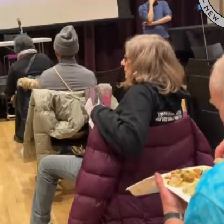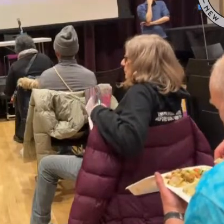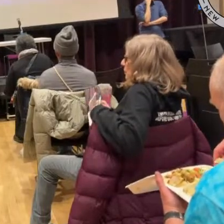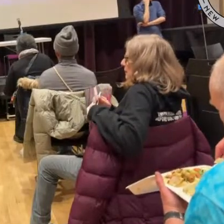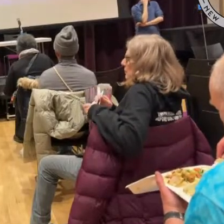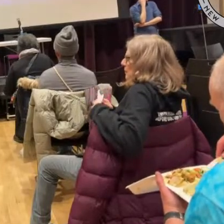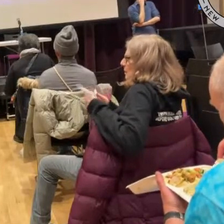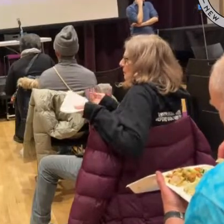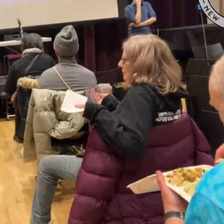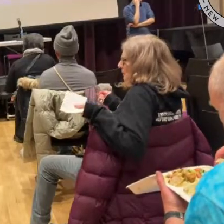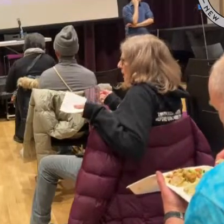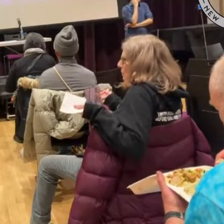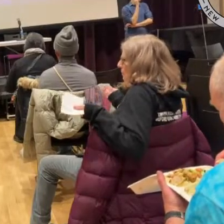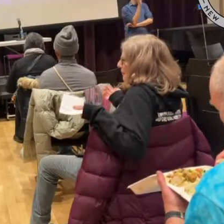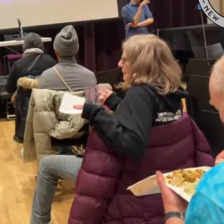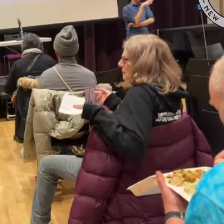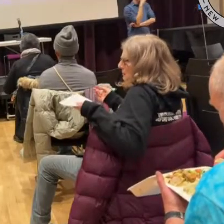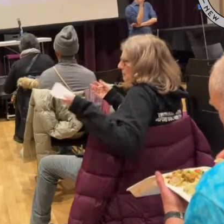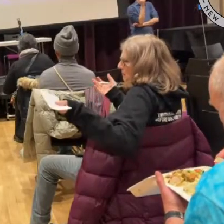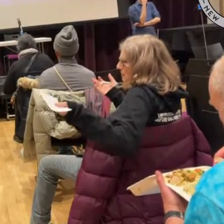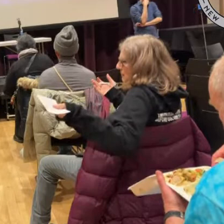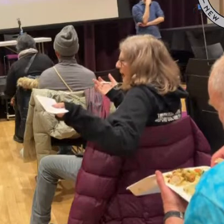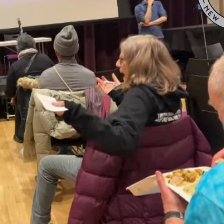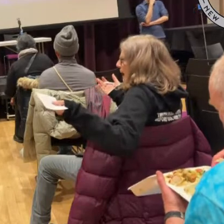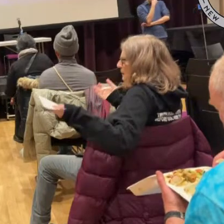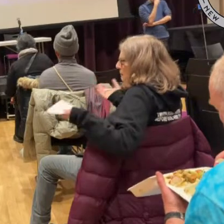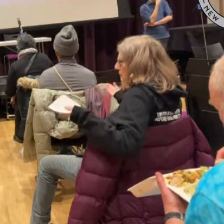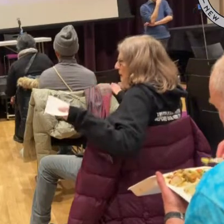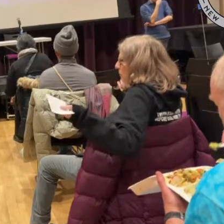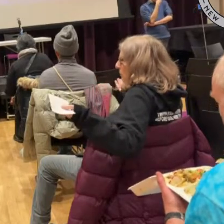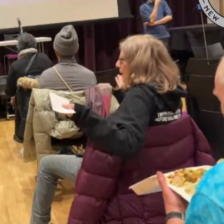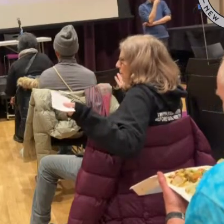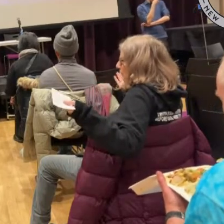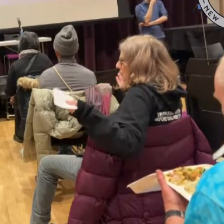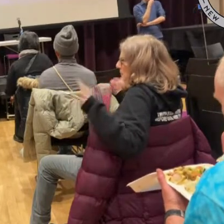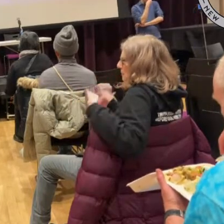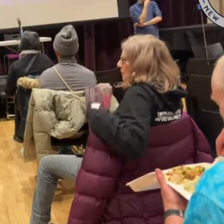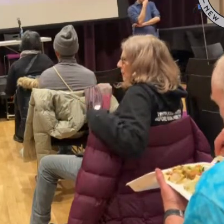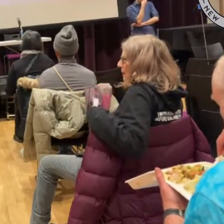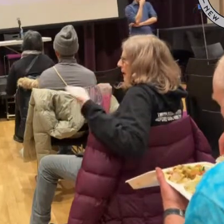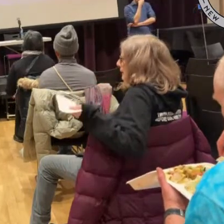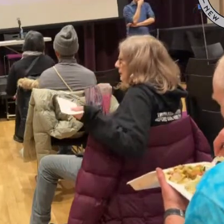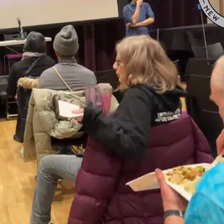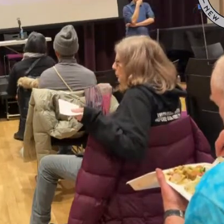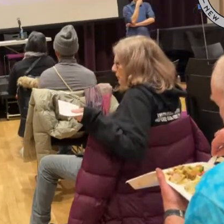Actually, yeah. So is this your camera right now? That is my camera. Okay.